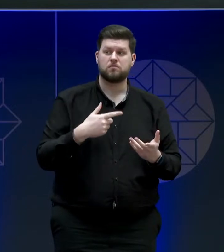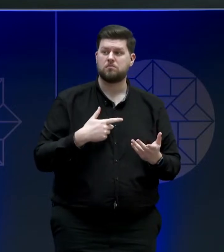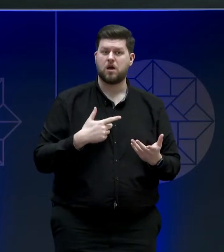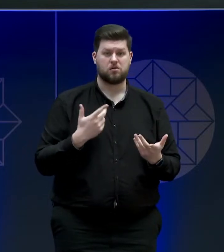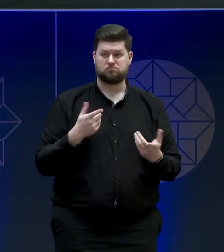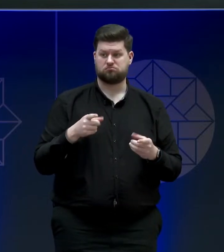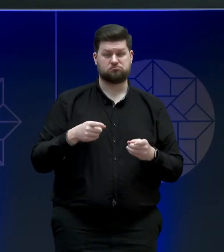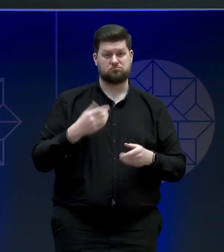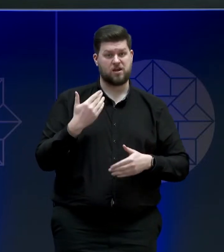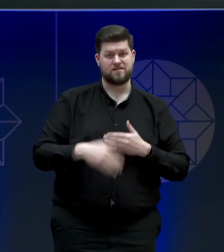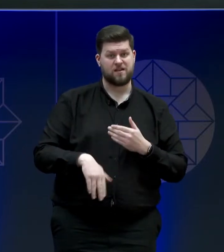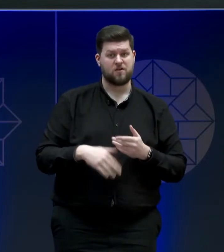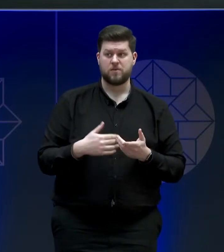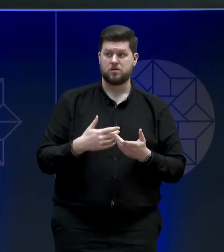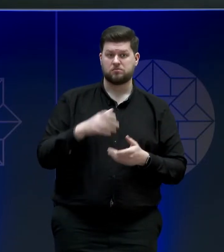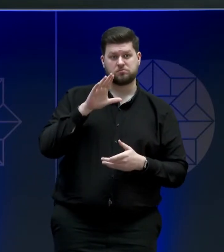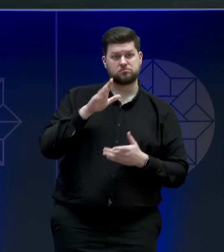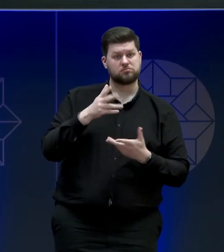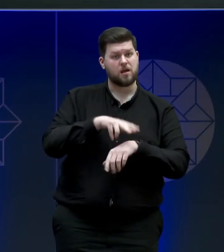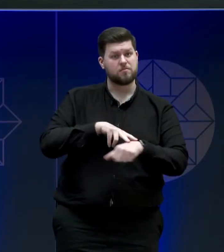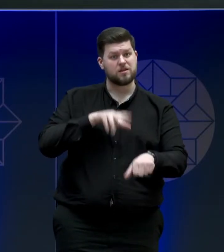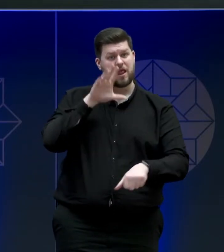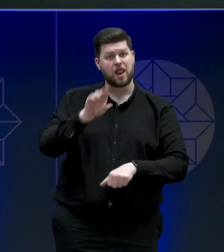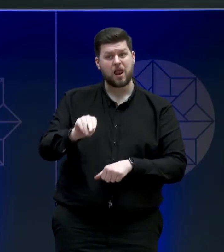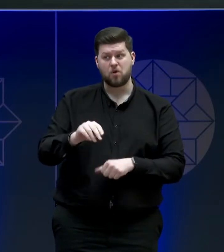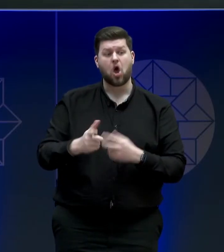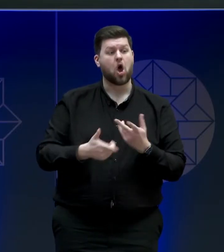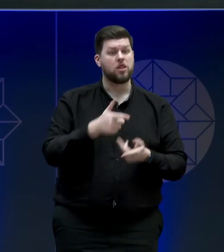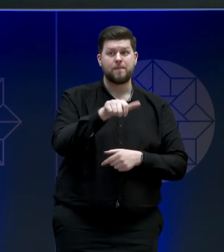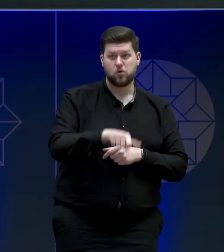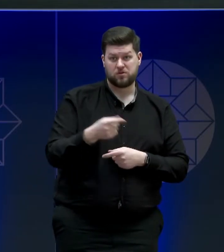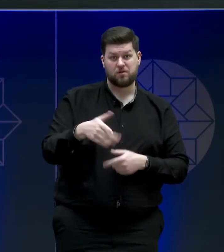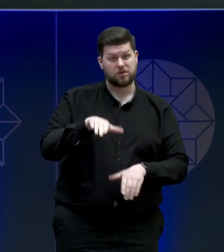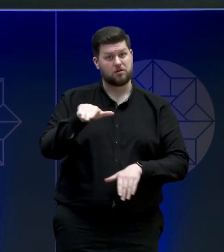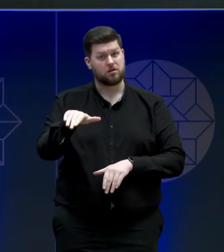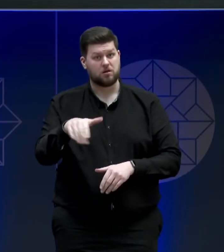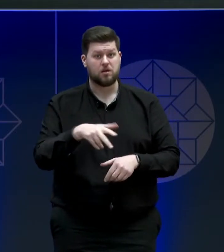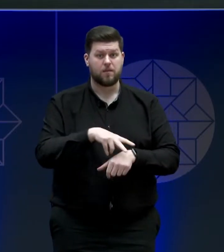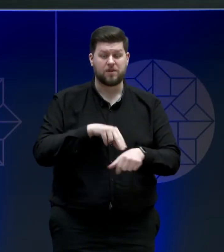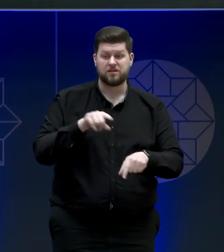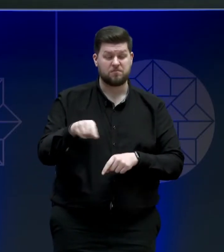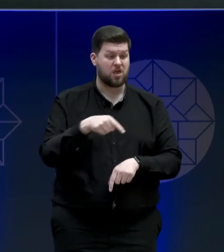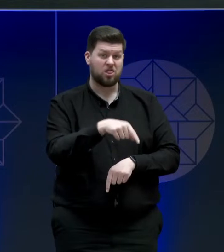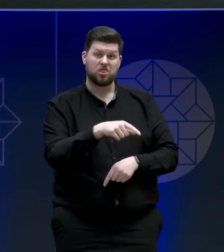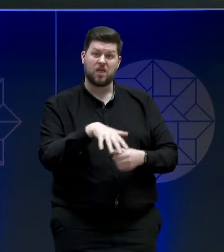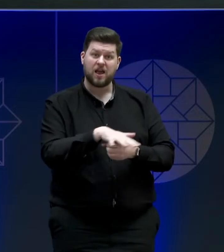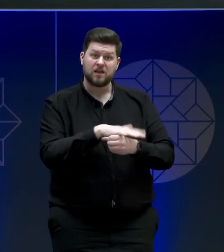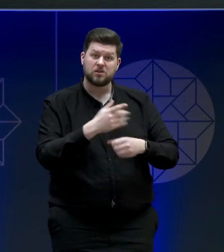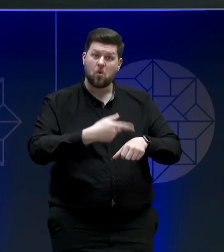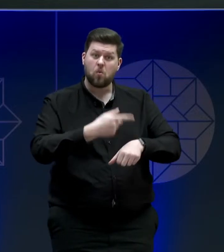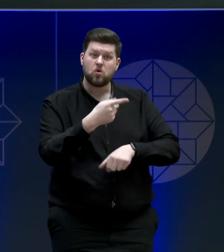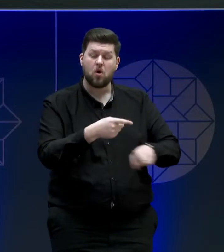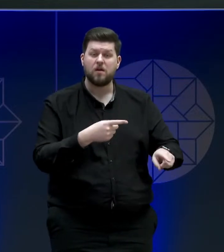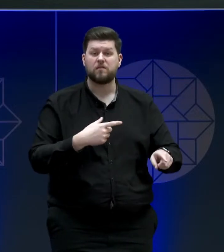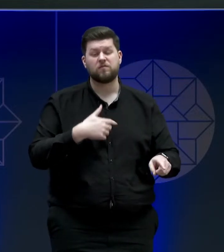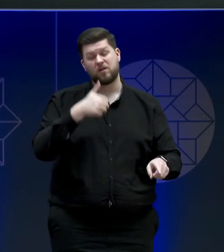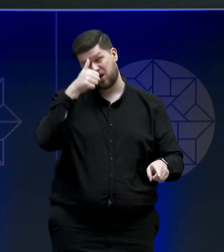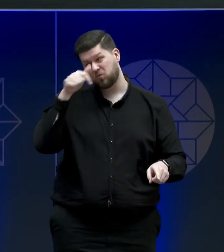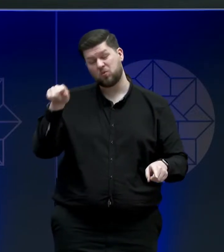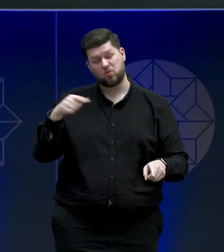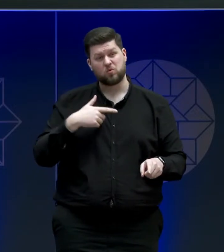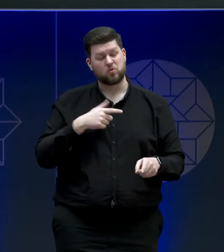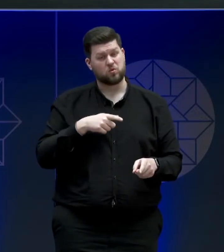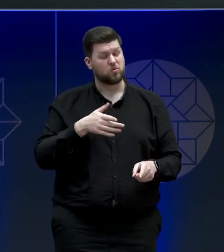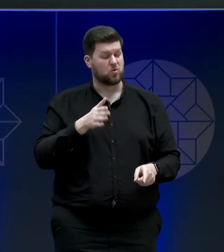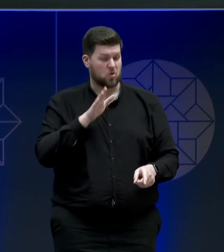in. What I want to ask you is that this case is not a one-off. As a human being, your heart must break, like it does for all of us, to hear that